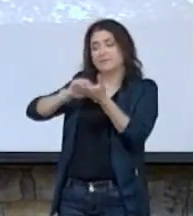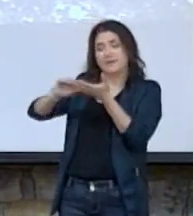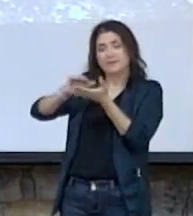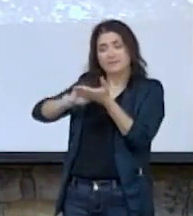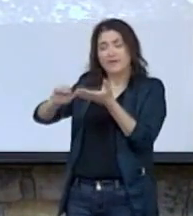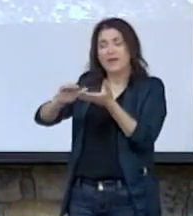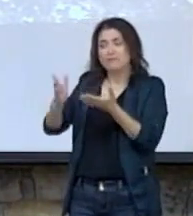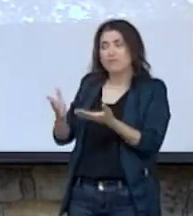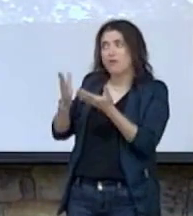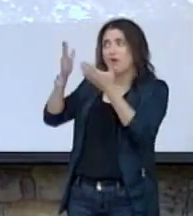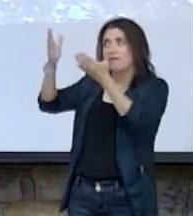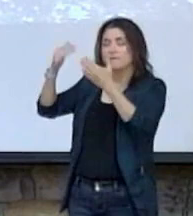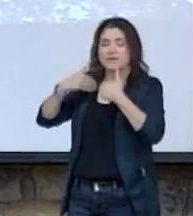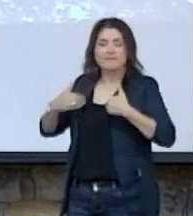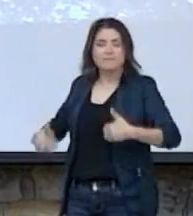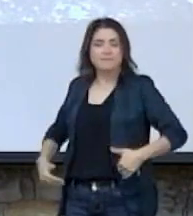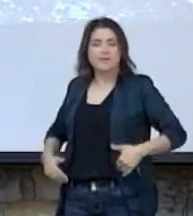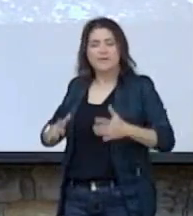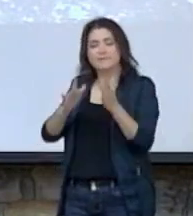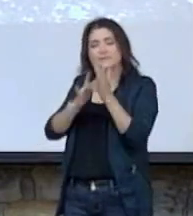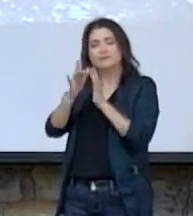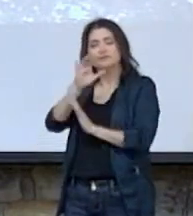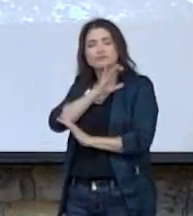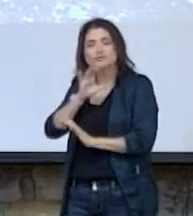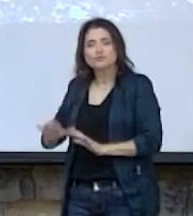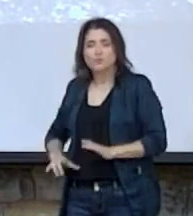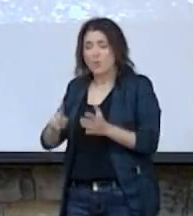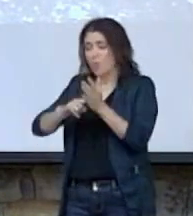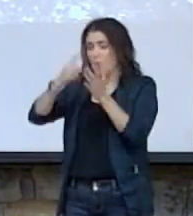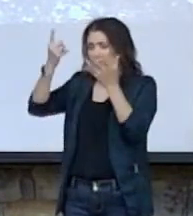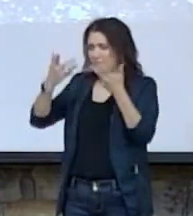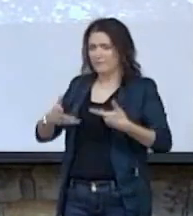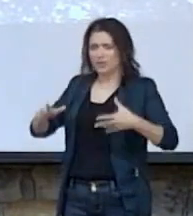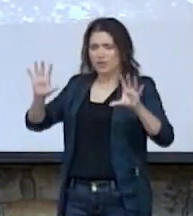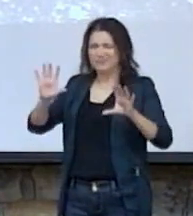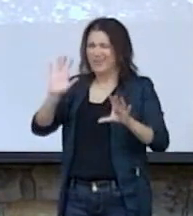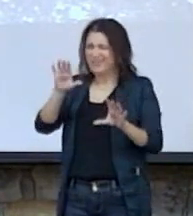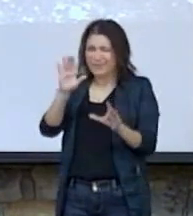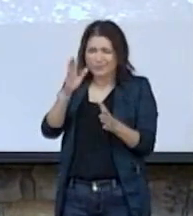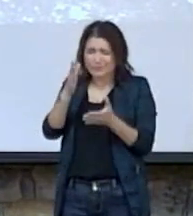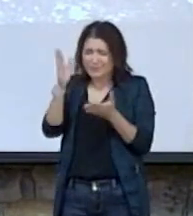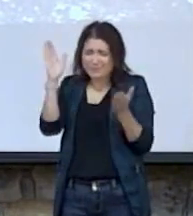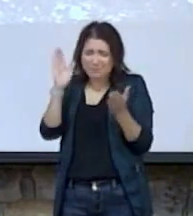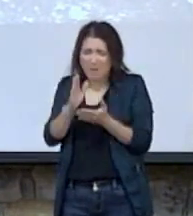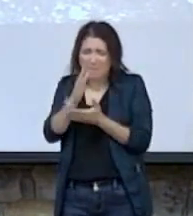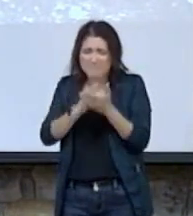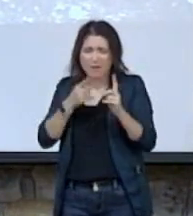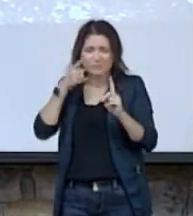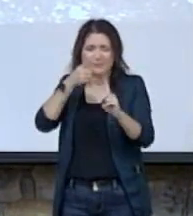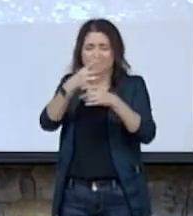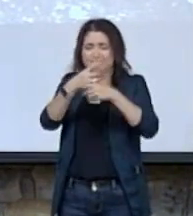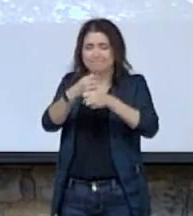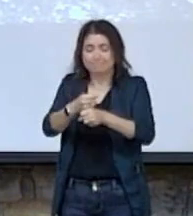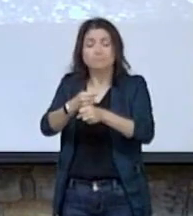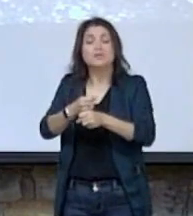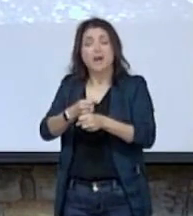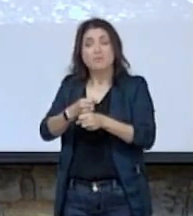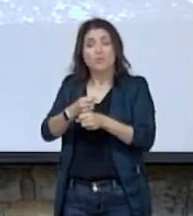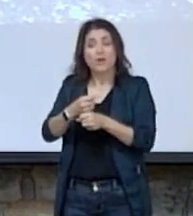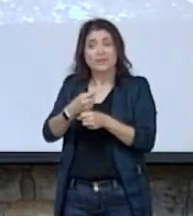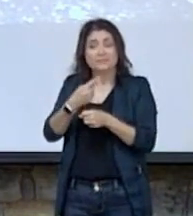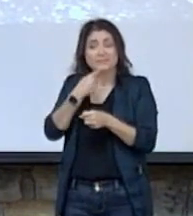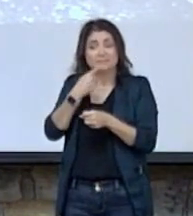body of Jesus Christ once and for all. That's just a small part, the highlight reel, we might say, of what he's been